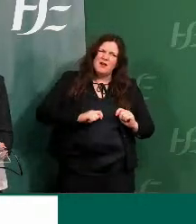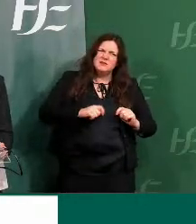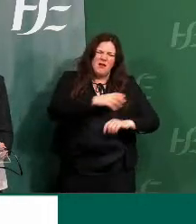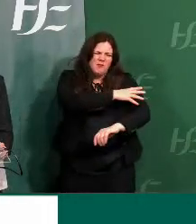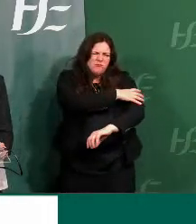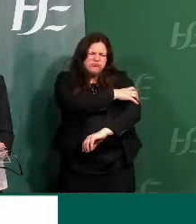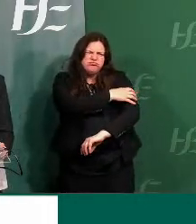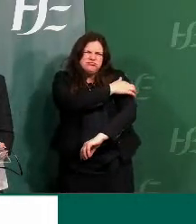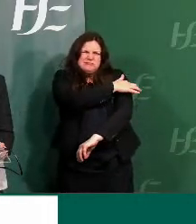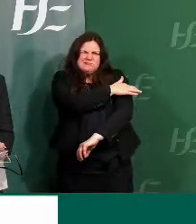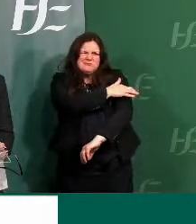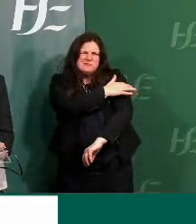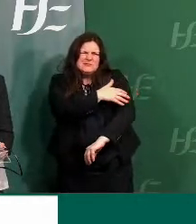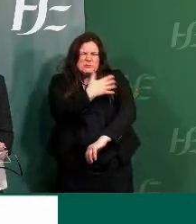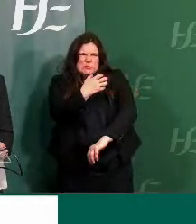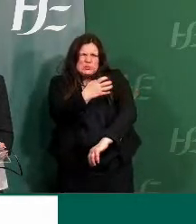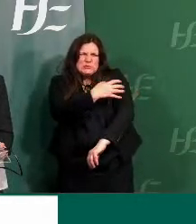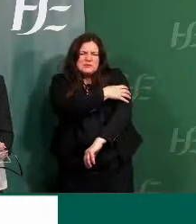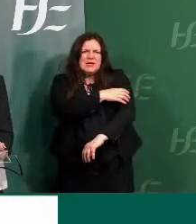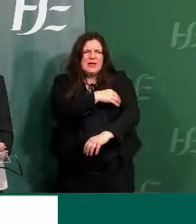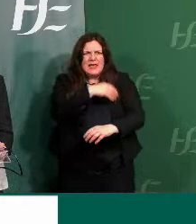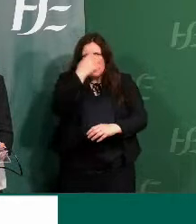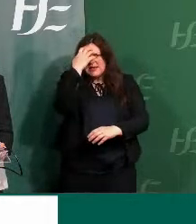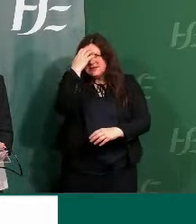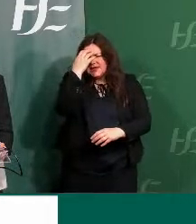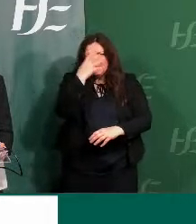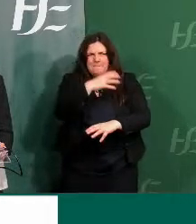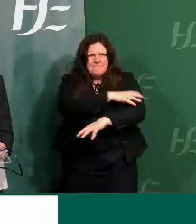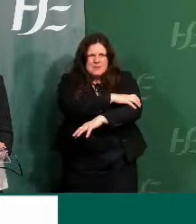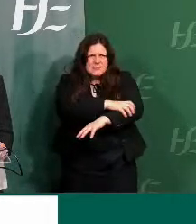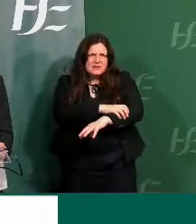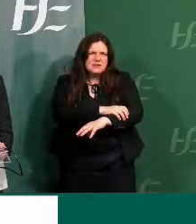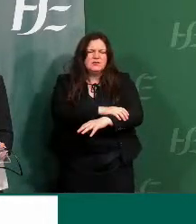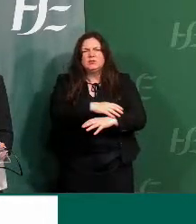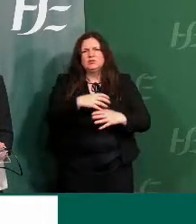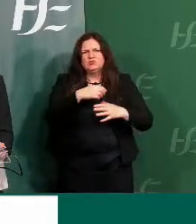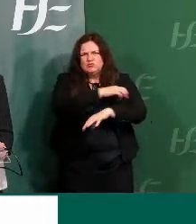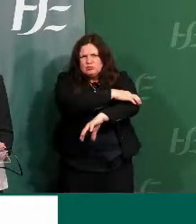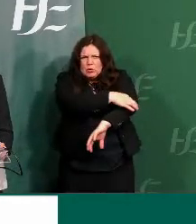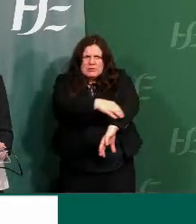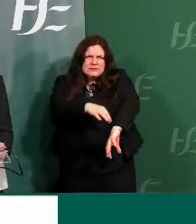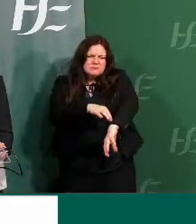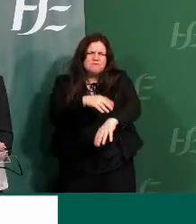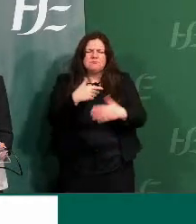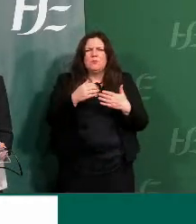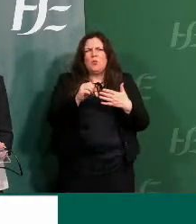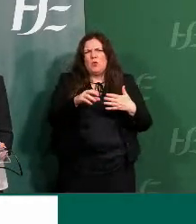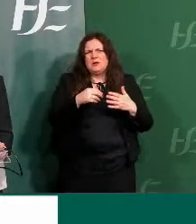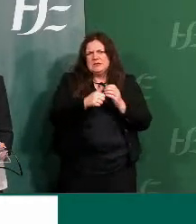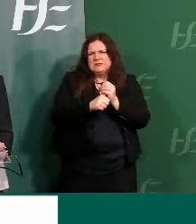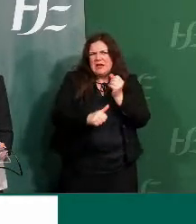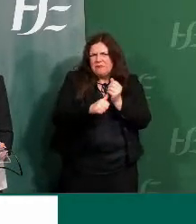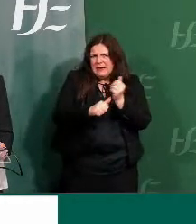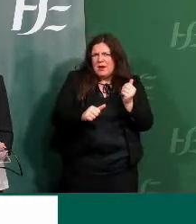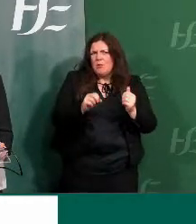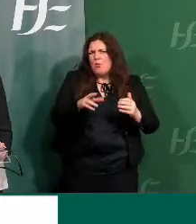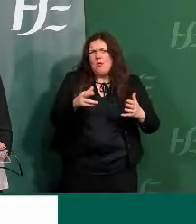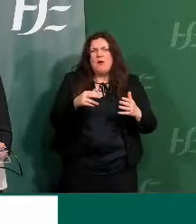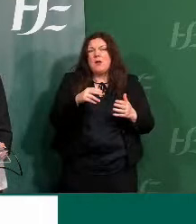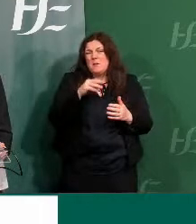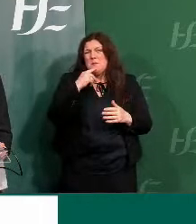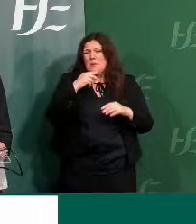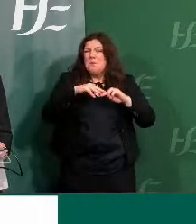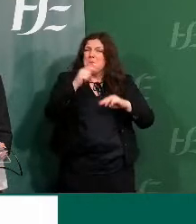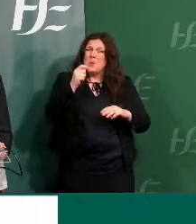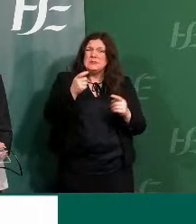arm where the vaccine was, headaches, muscle pains, joint pains, diarrhea or fever. And indeed, most of these can be managed quite simply with paracetamol